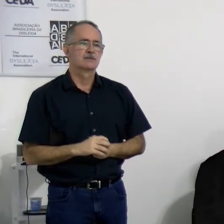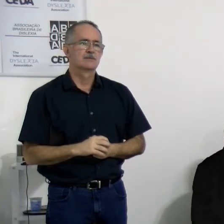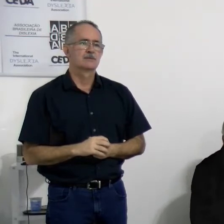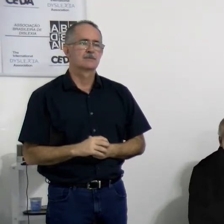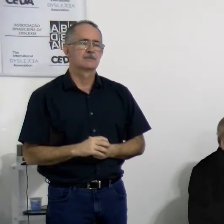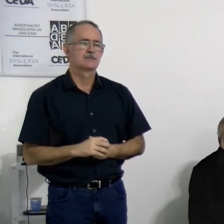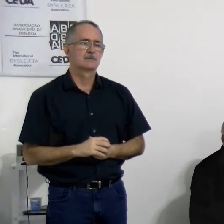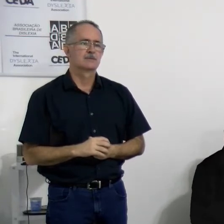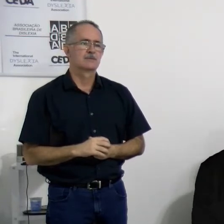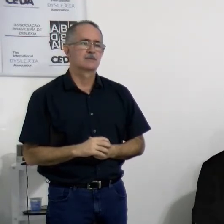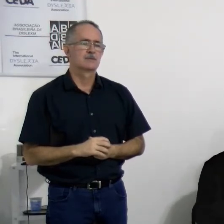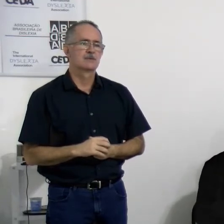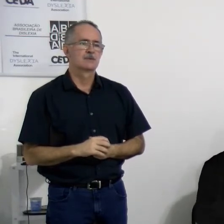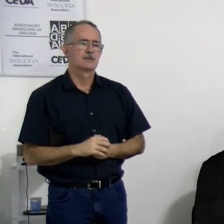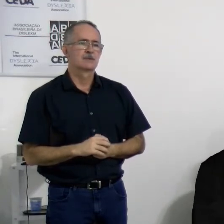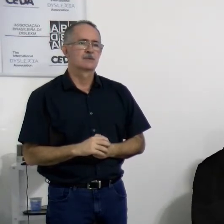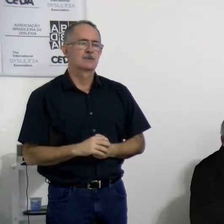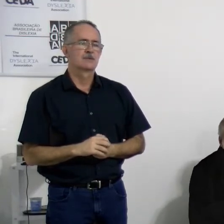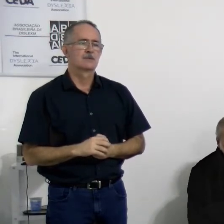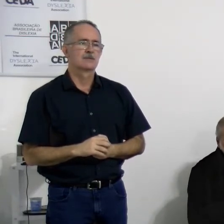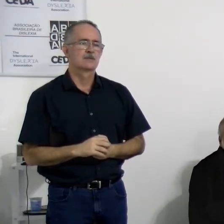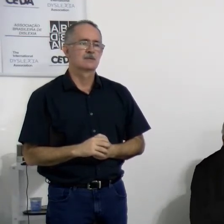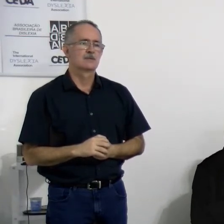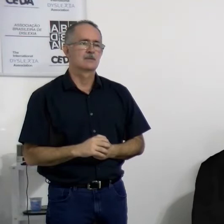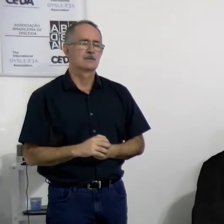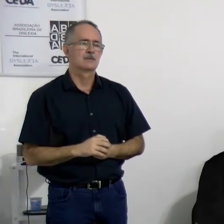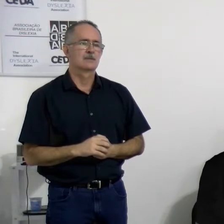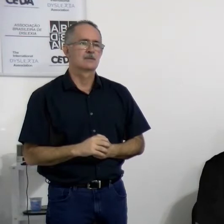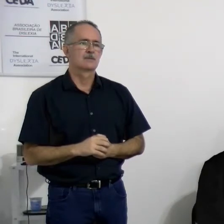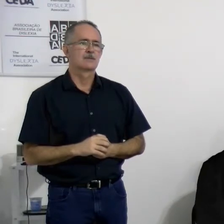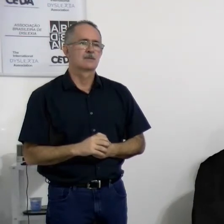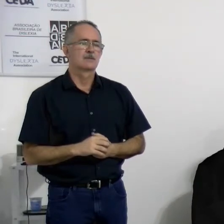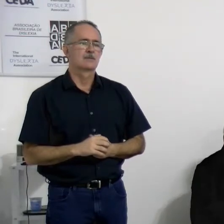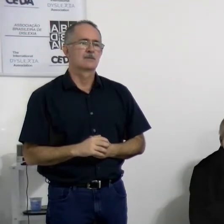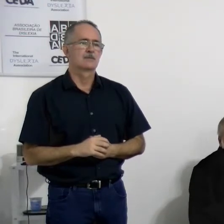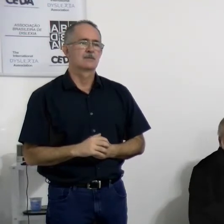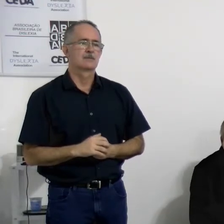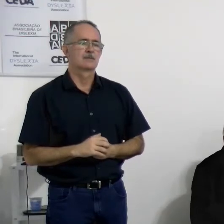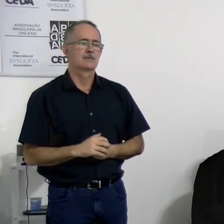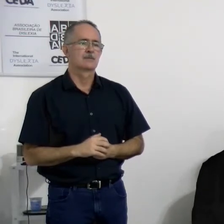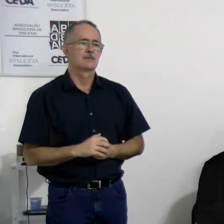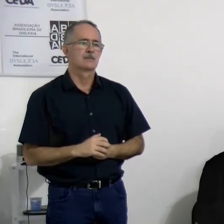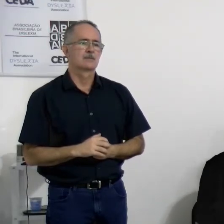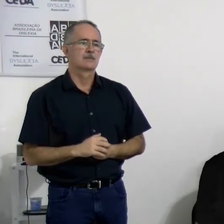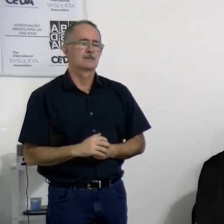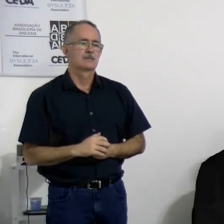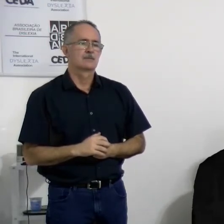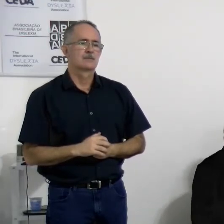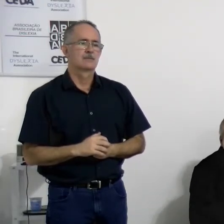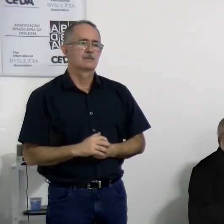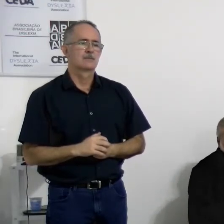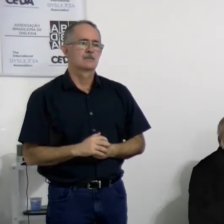one or two nights a week and then come back and tell me about this experience of trying to teach